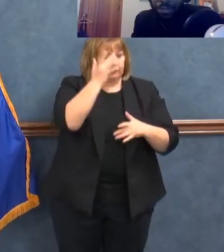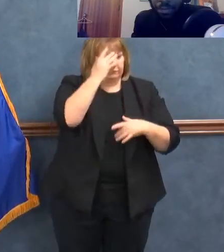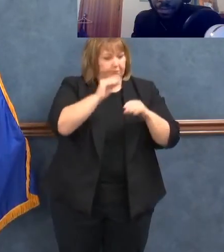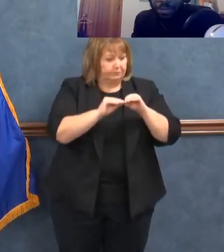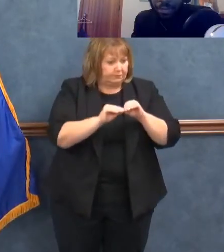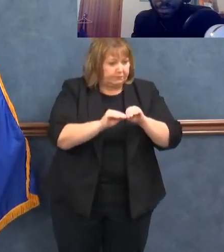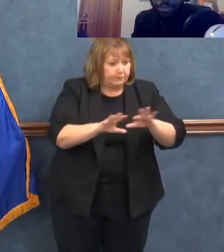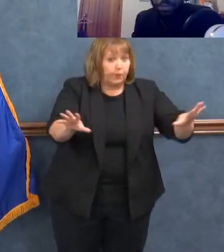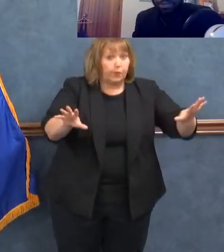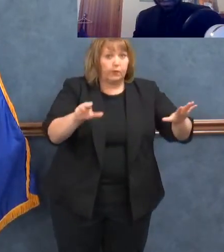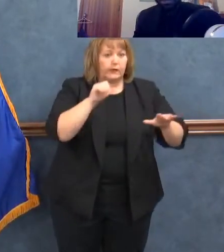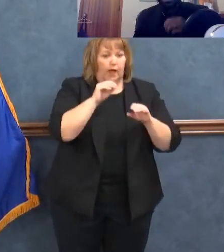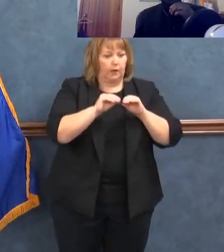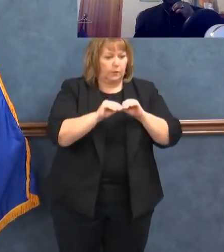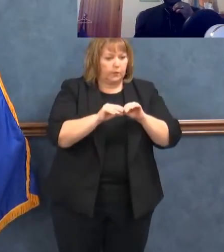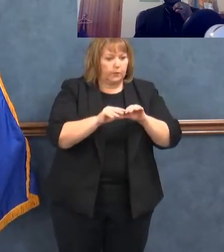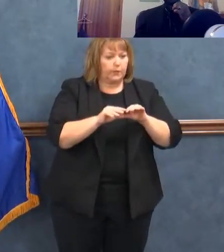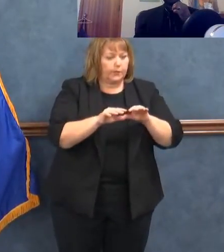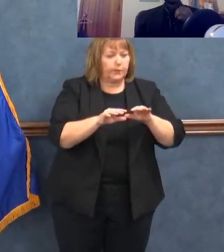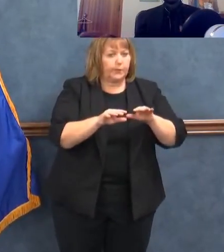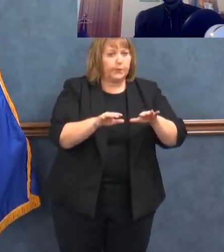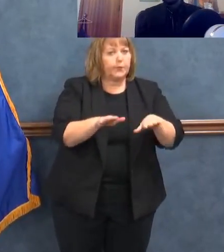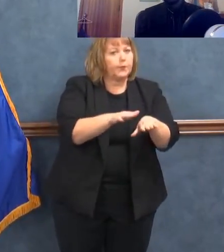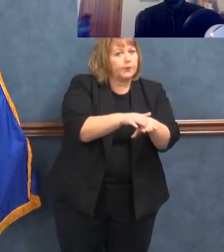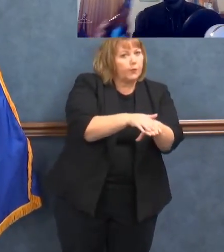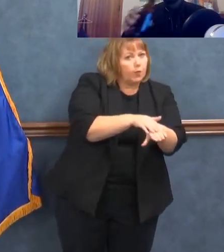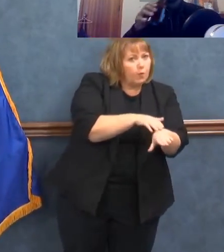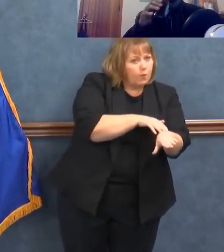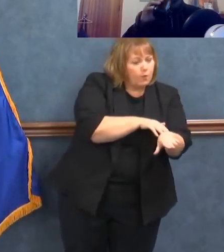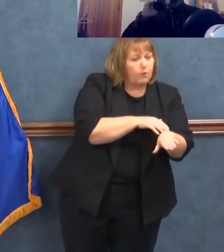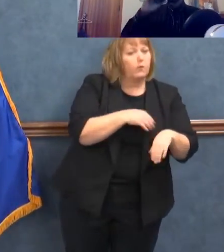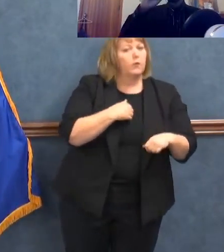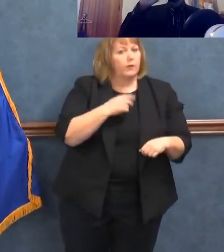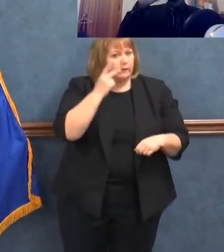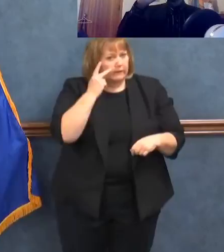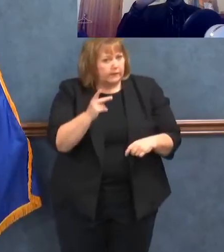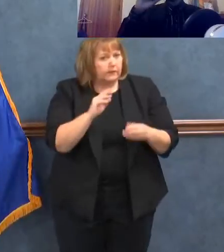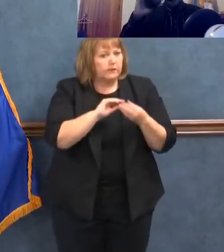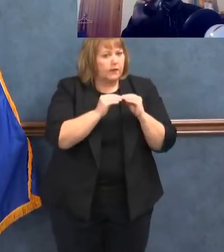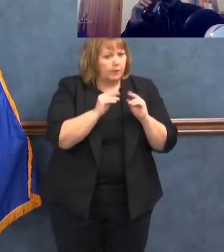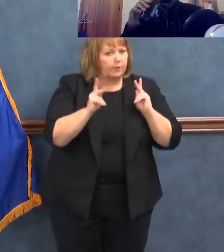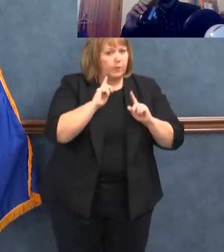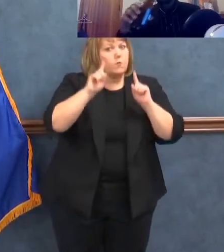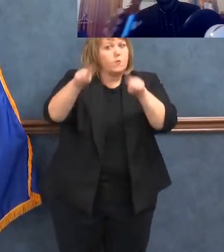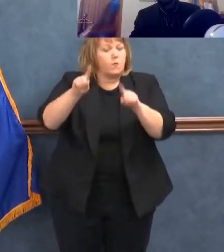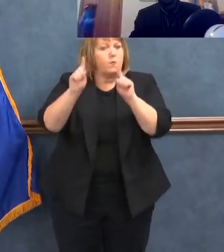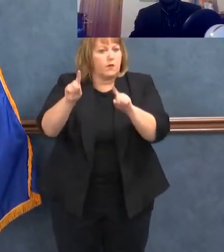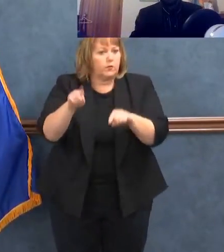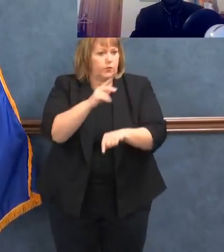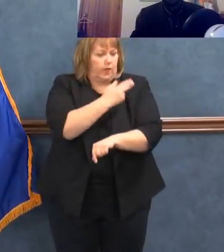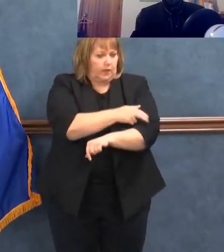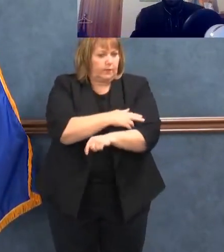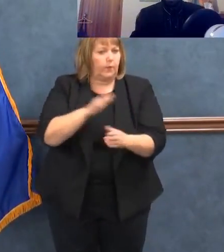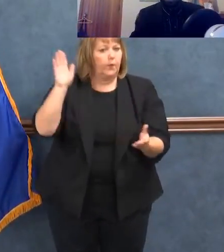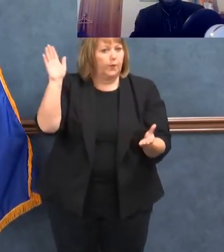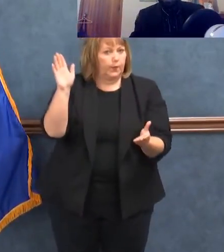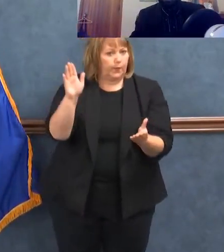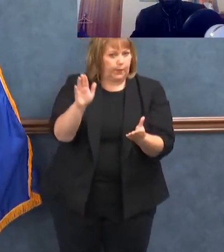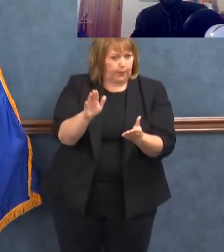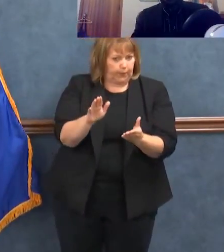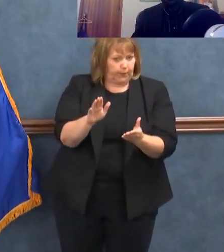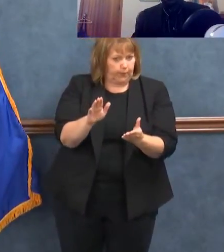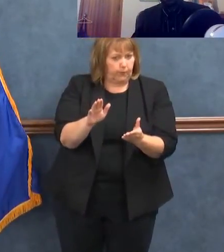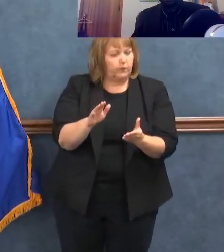gradual flattening out in both cases and hospitalizations. The analysts at DHHS believe the